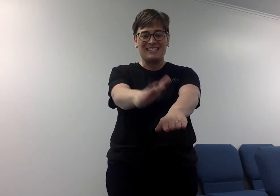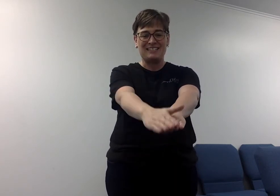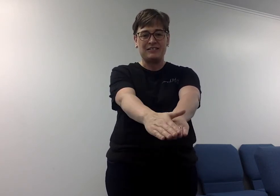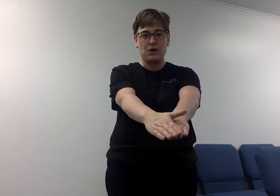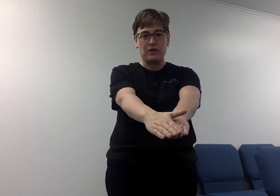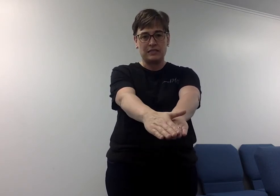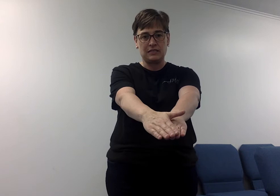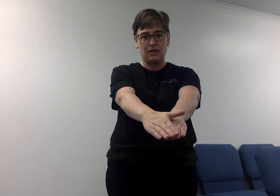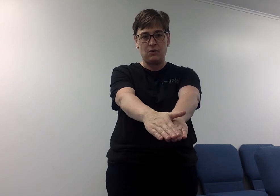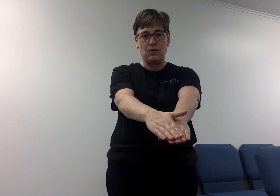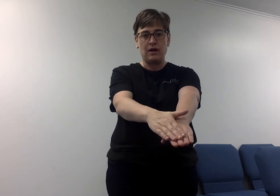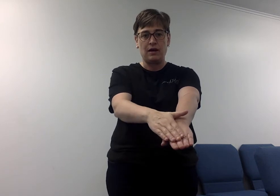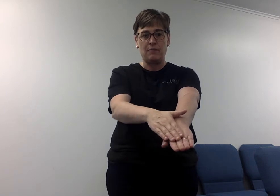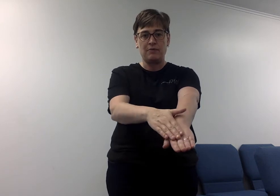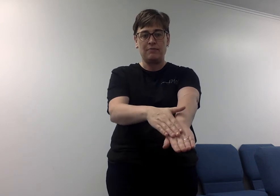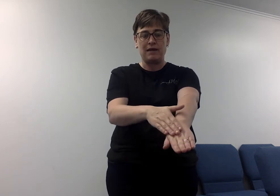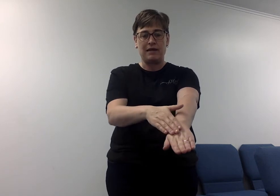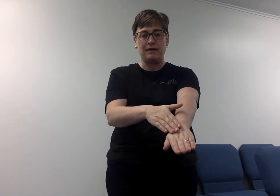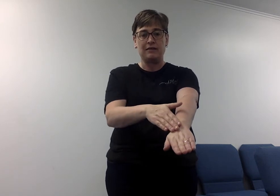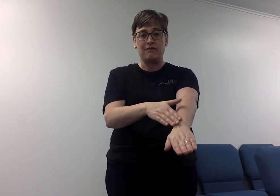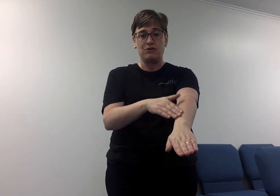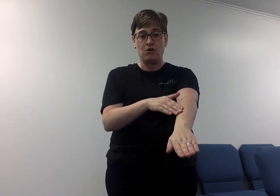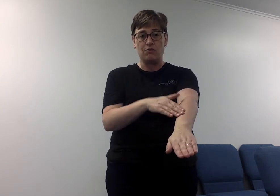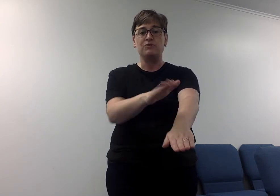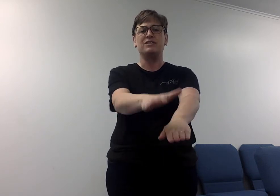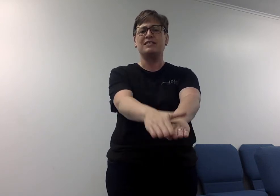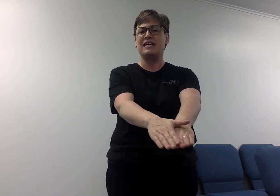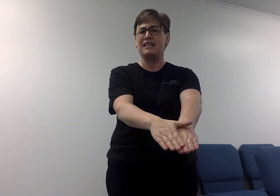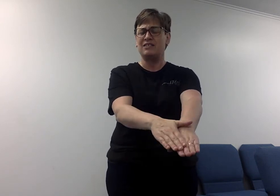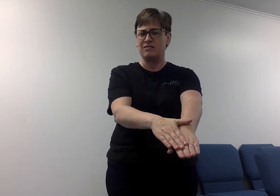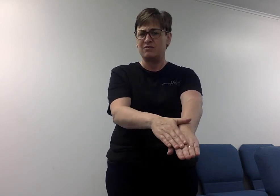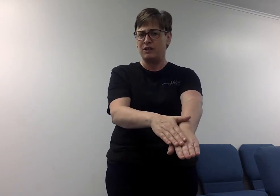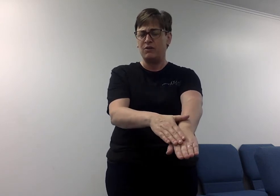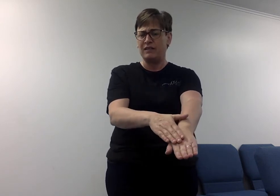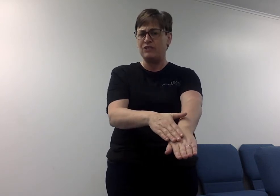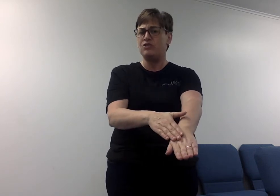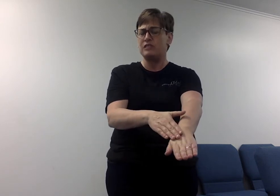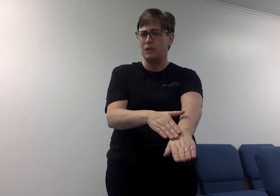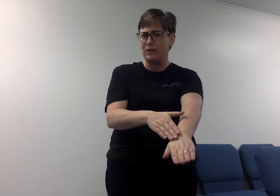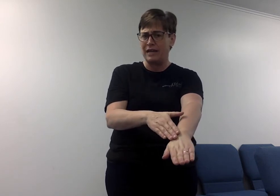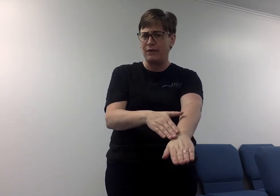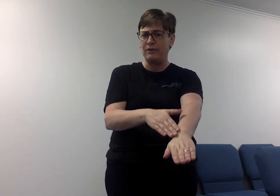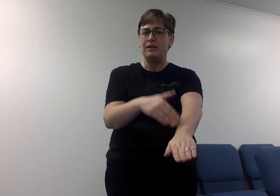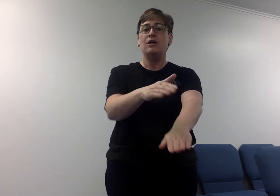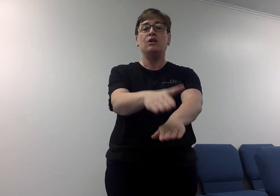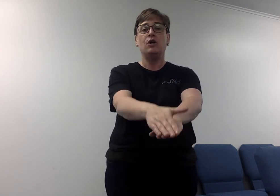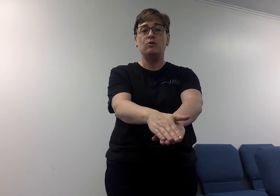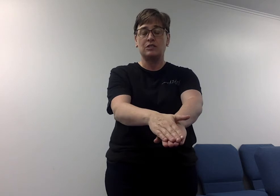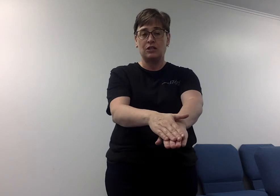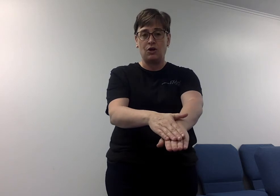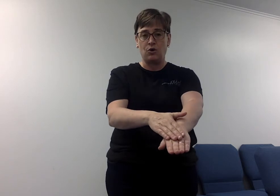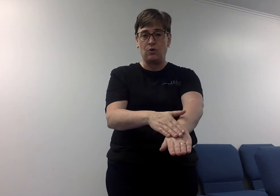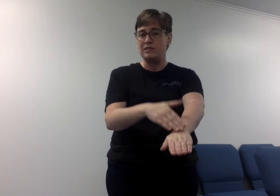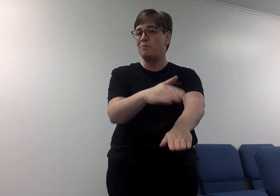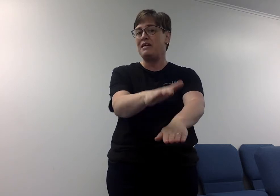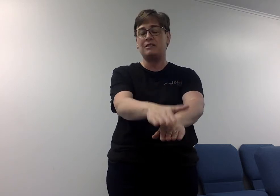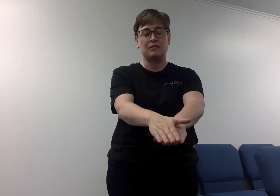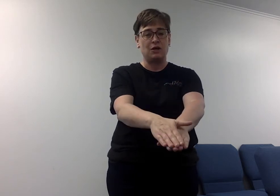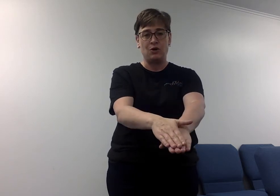is going slow up my left arm, just to say, I need you to slow down, go slow, speak slow,